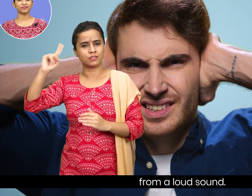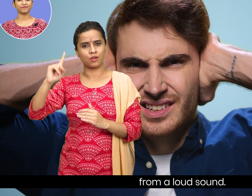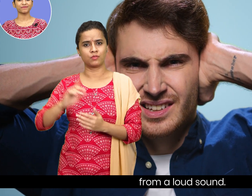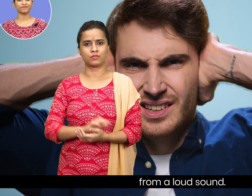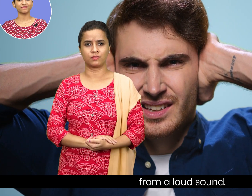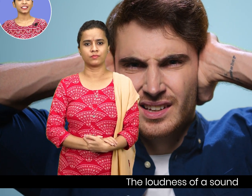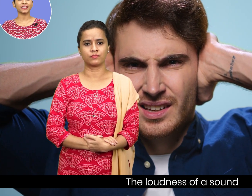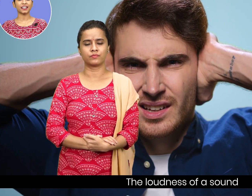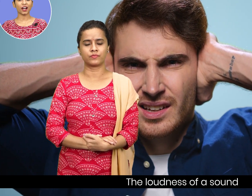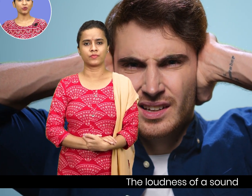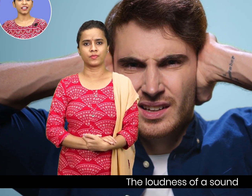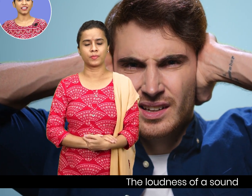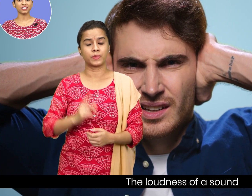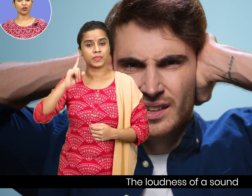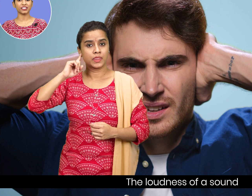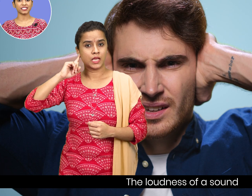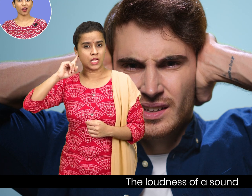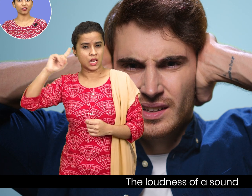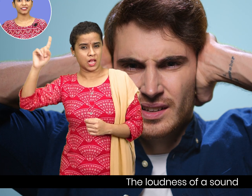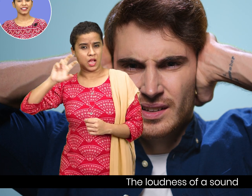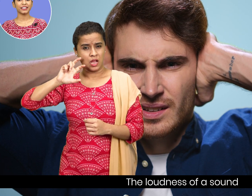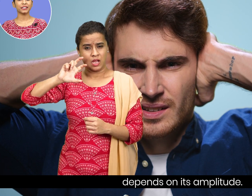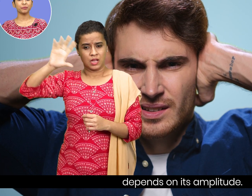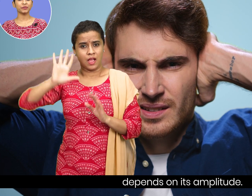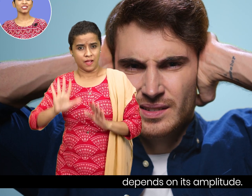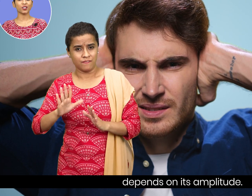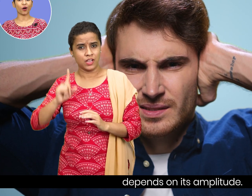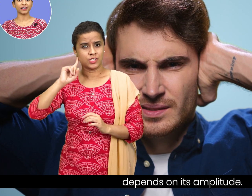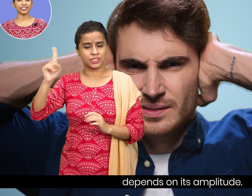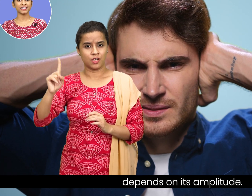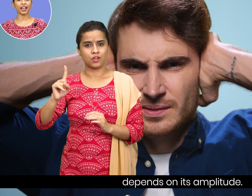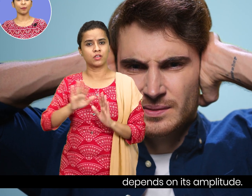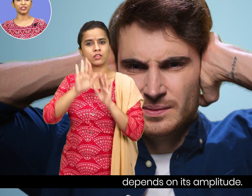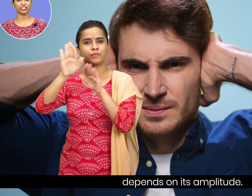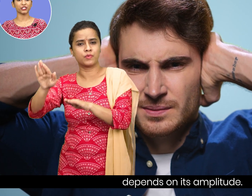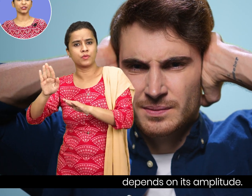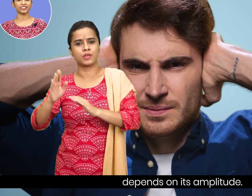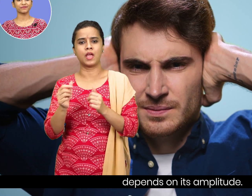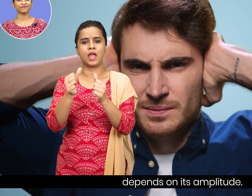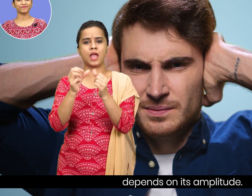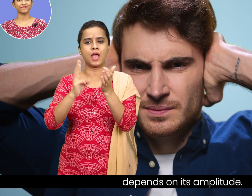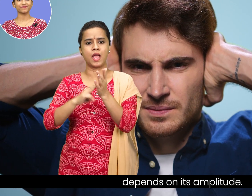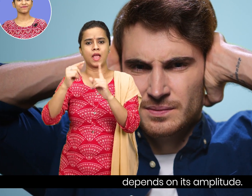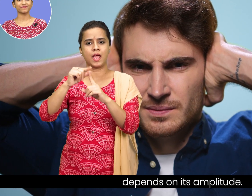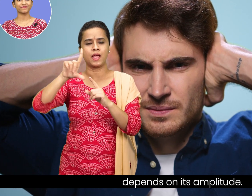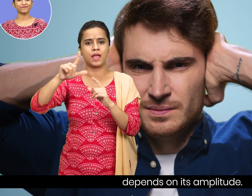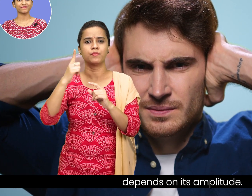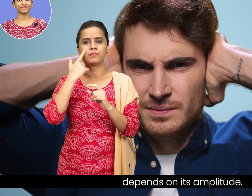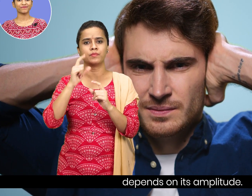sound. The loudness of a sound depends on its amplitude.